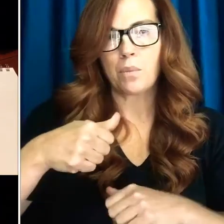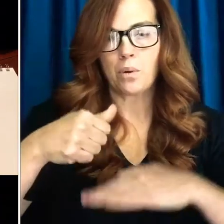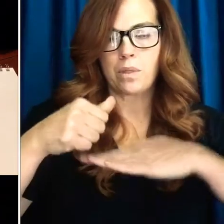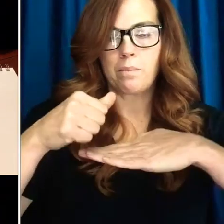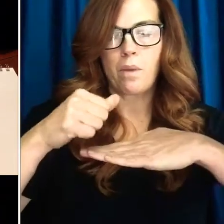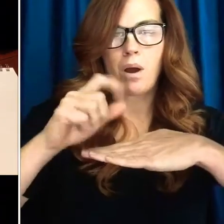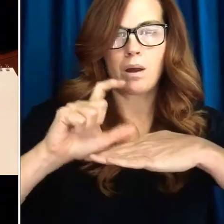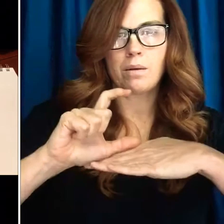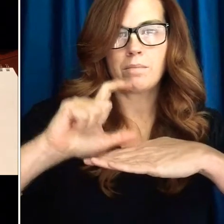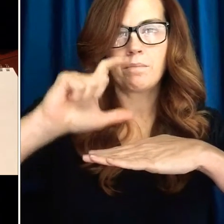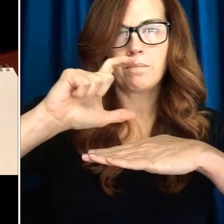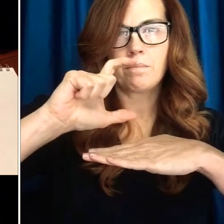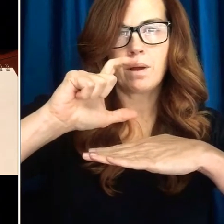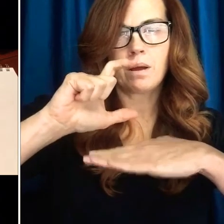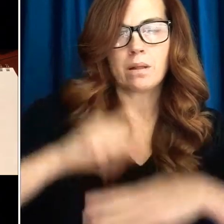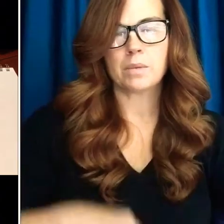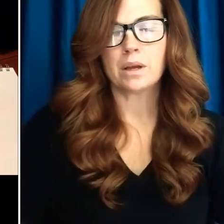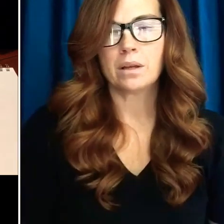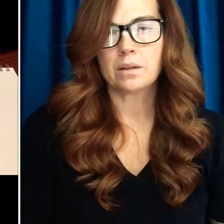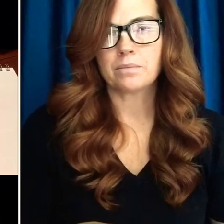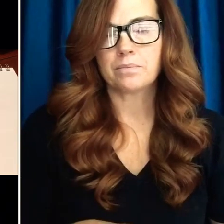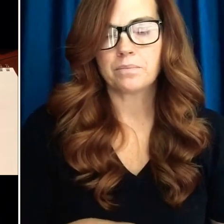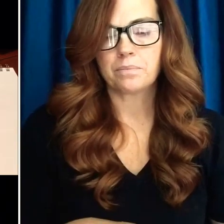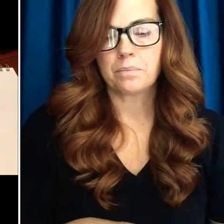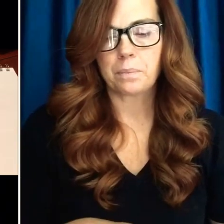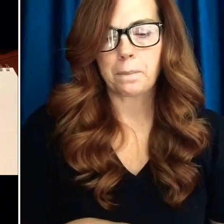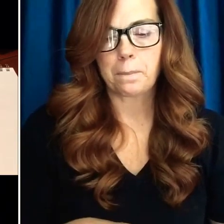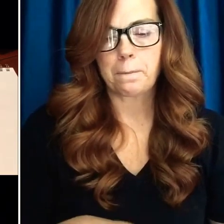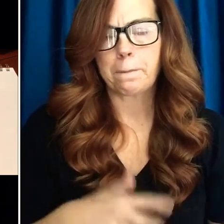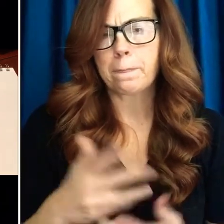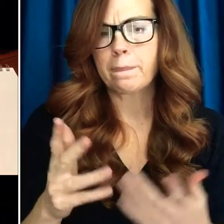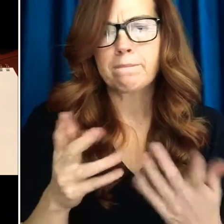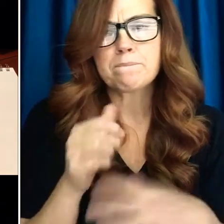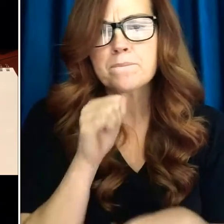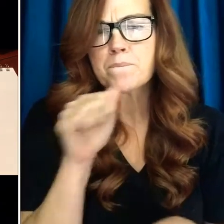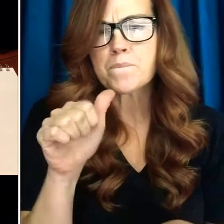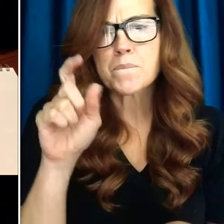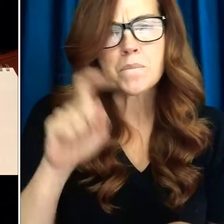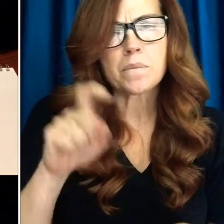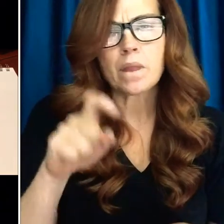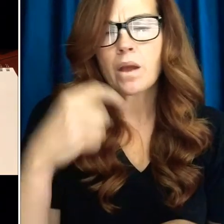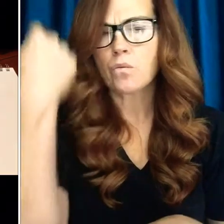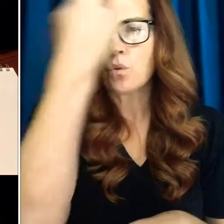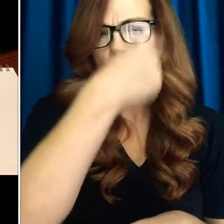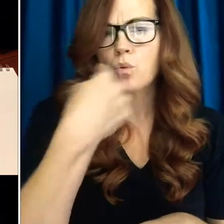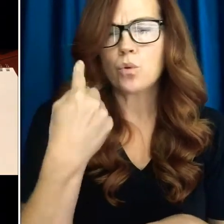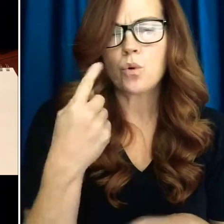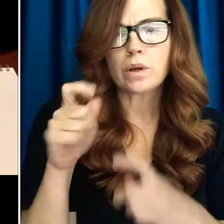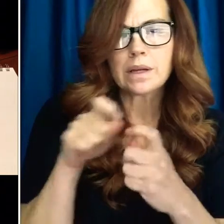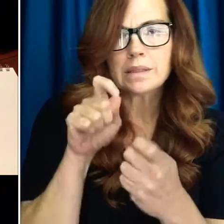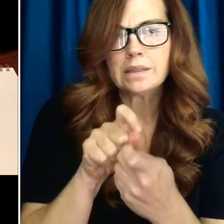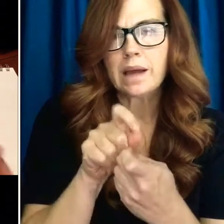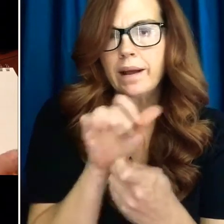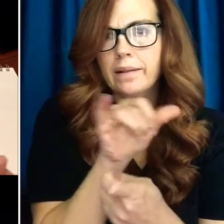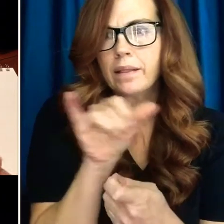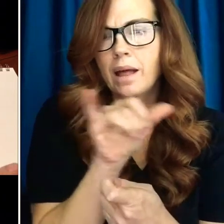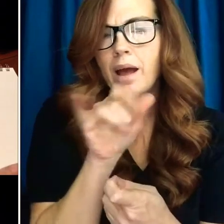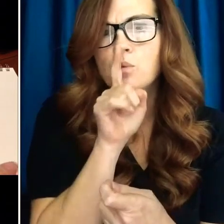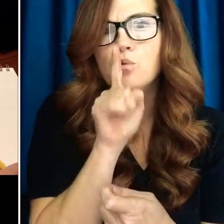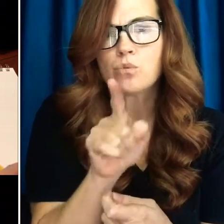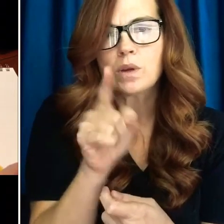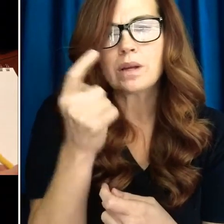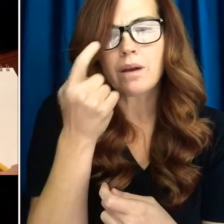bit so that it looks a little bit more realistic. And I'm not asking that this looks totally accurate, guys, but it